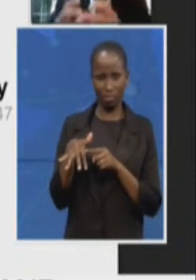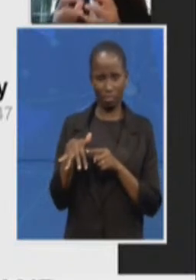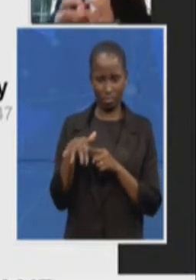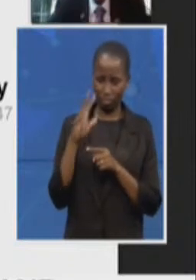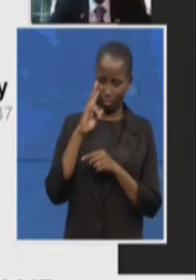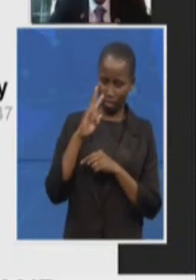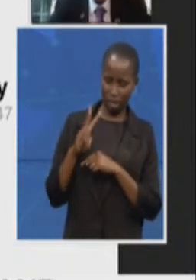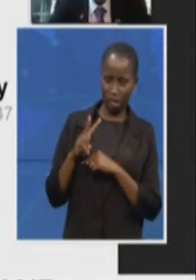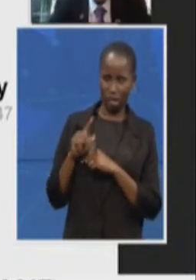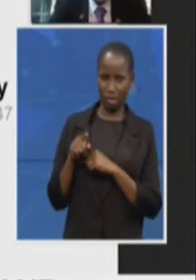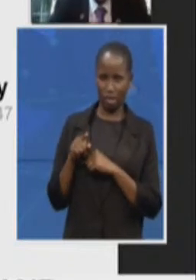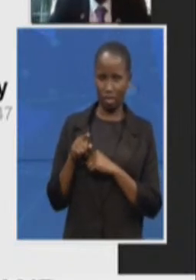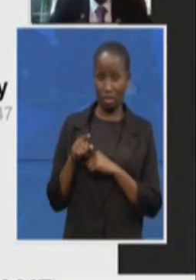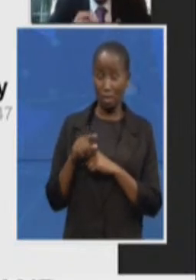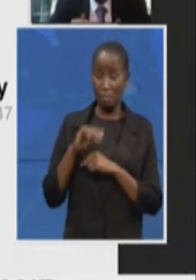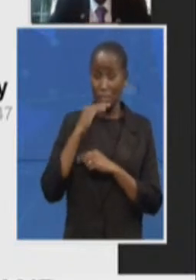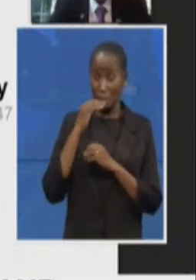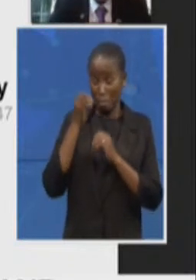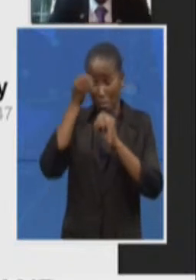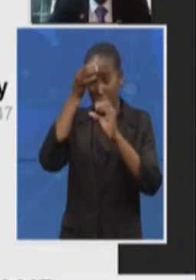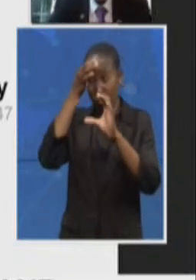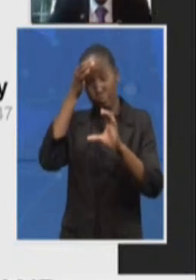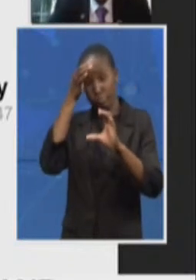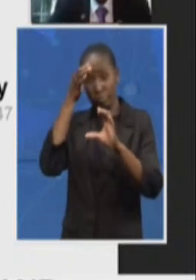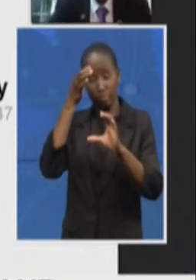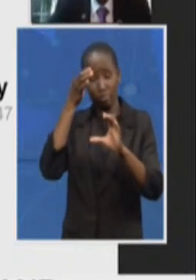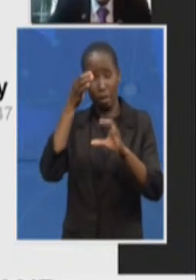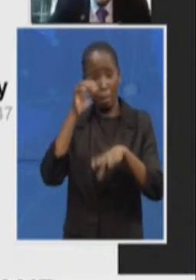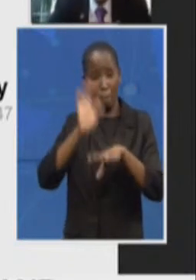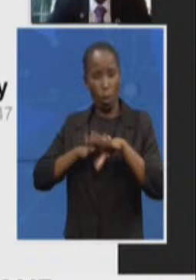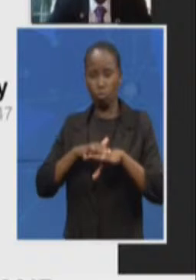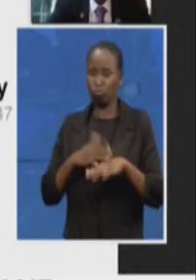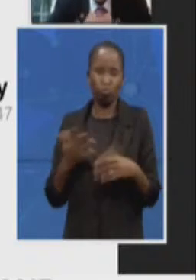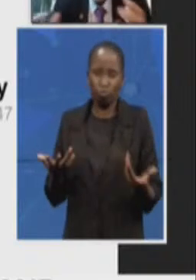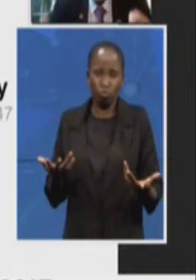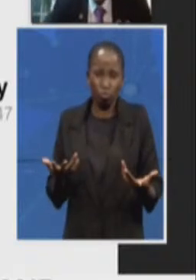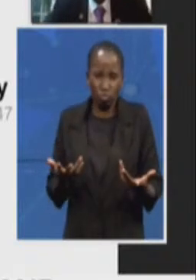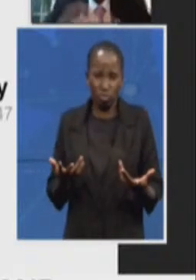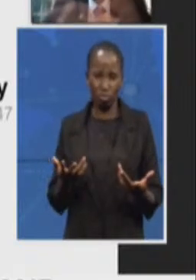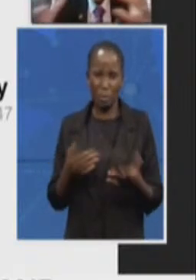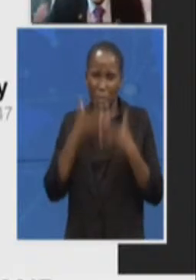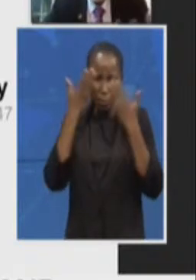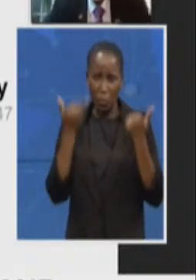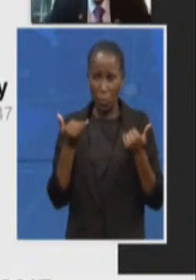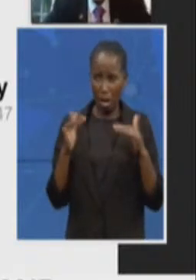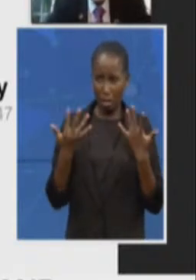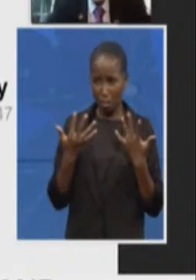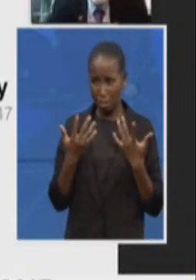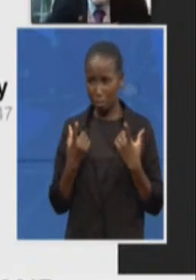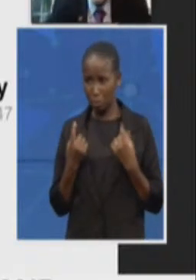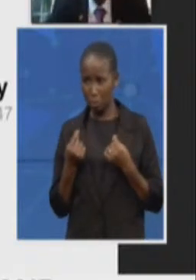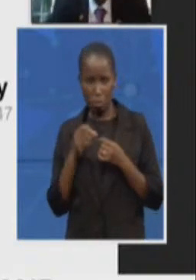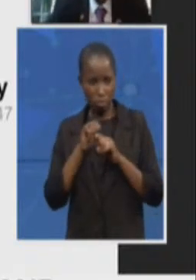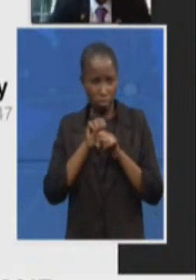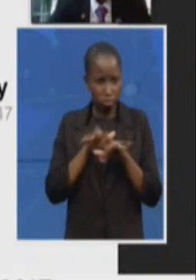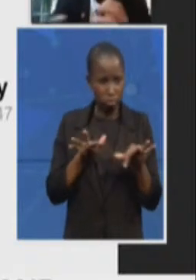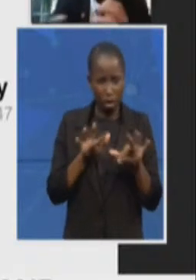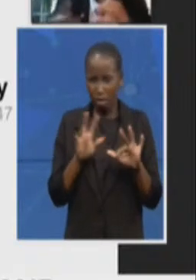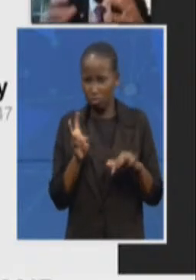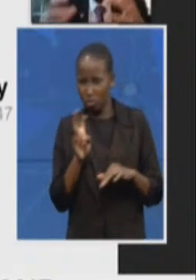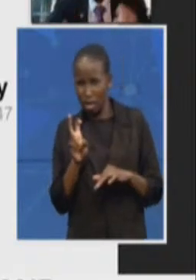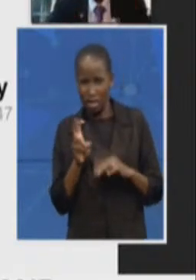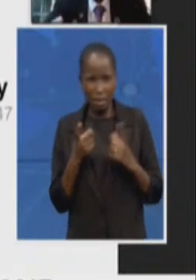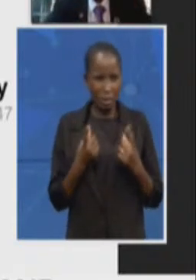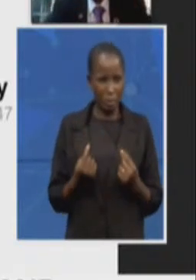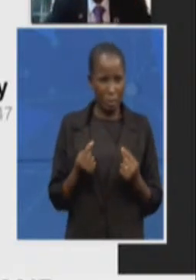it itself. So we don't really know how it behaves. We don't know how it is, how transmissible and so